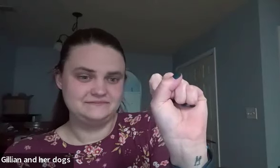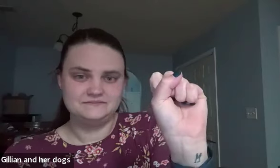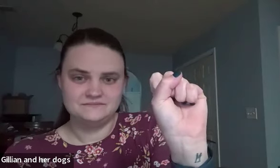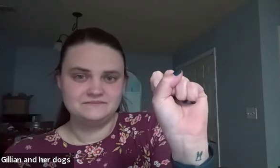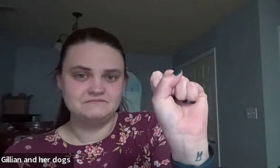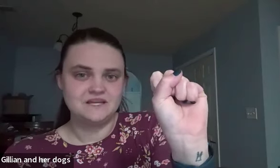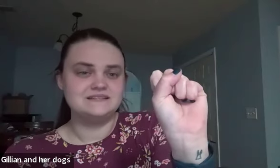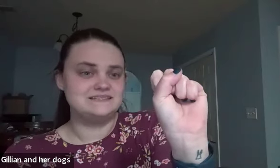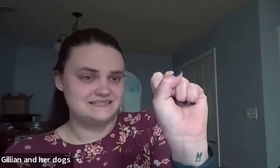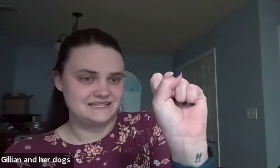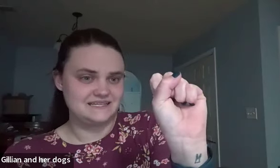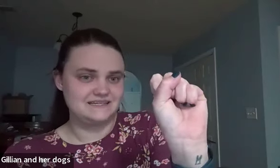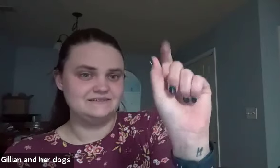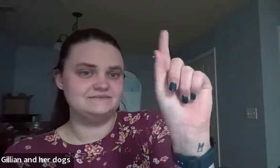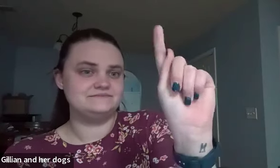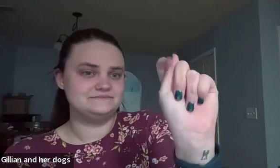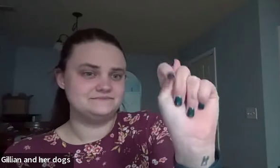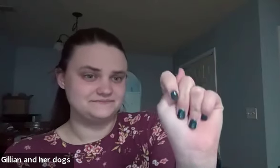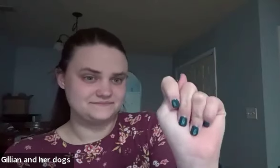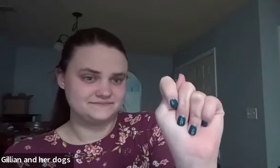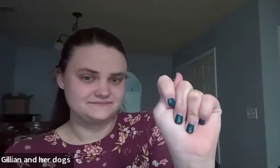mm-hmm, T,